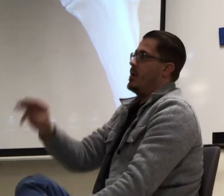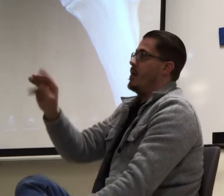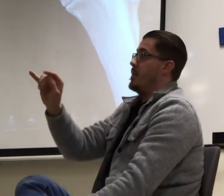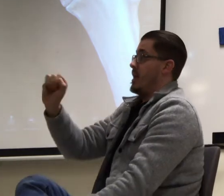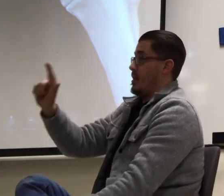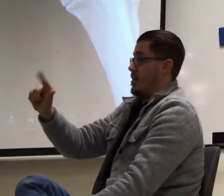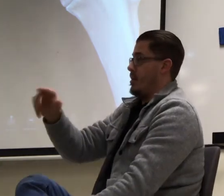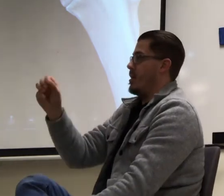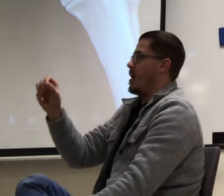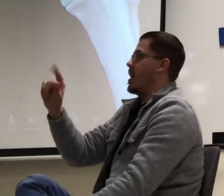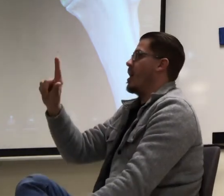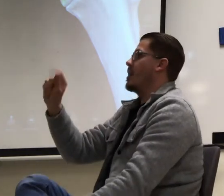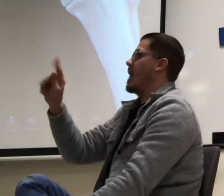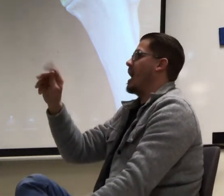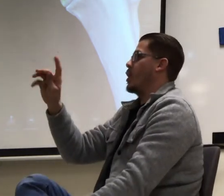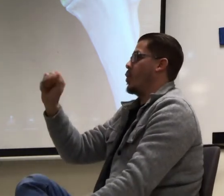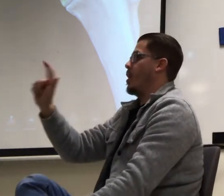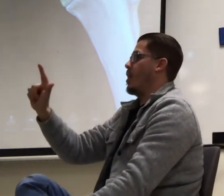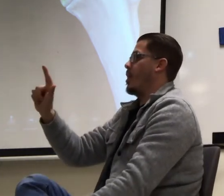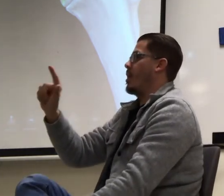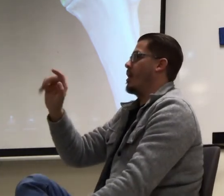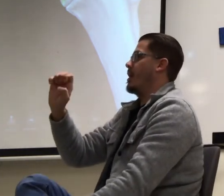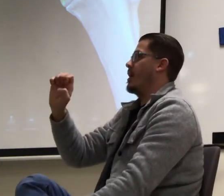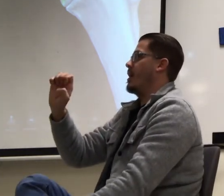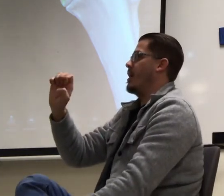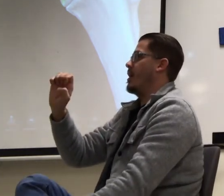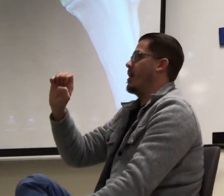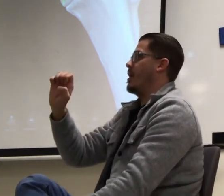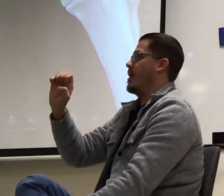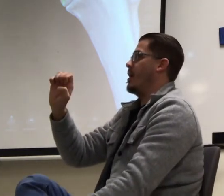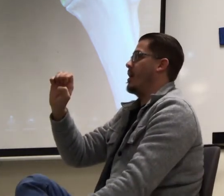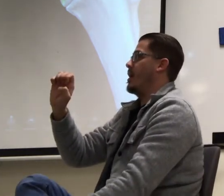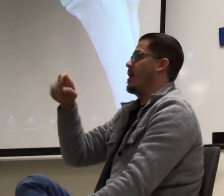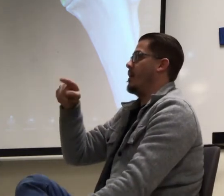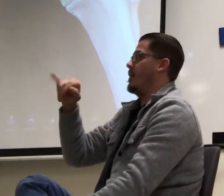Medial and lateral epicondyles.